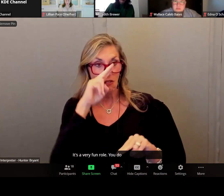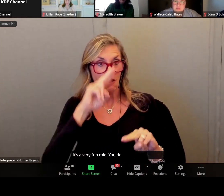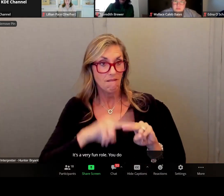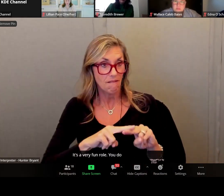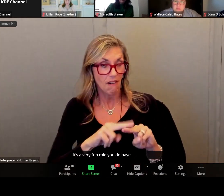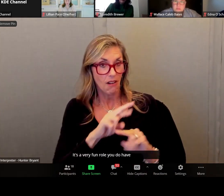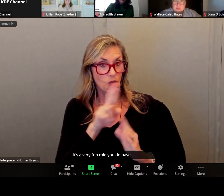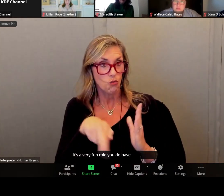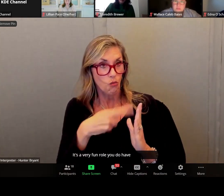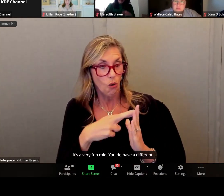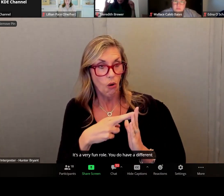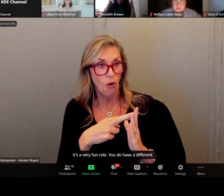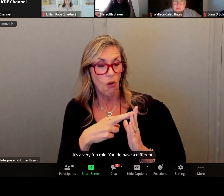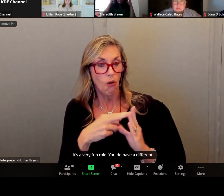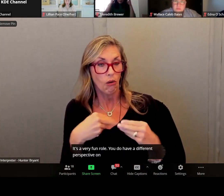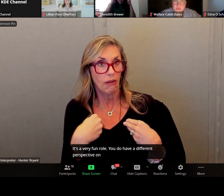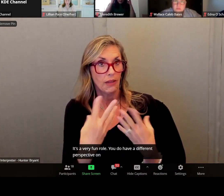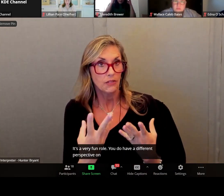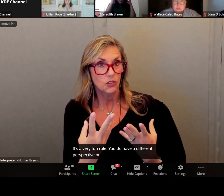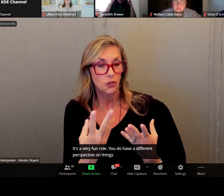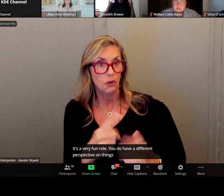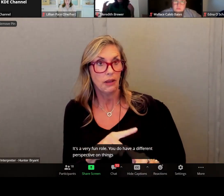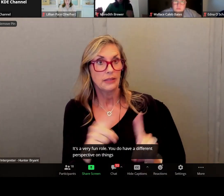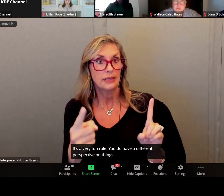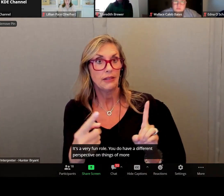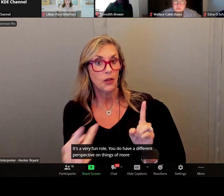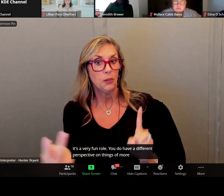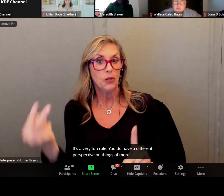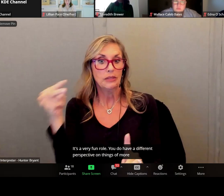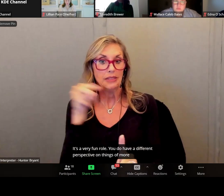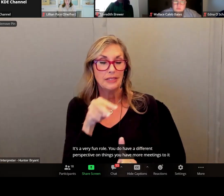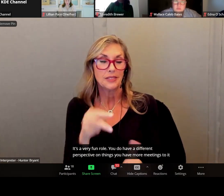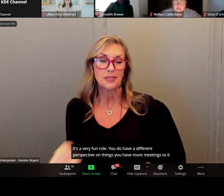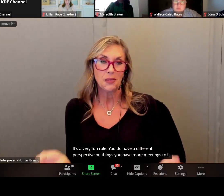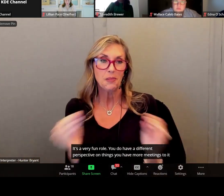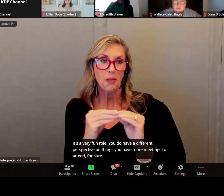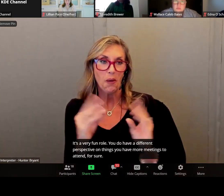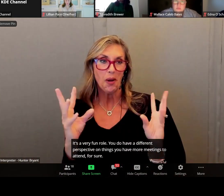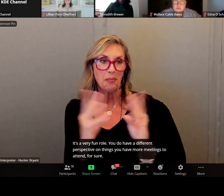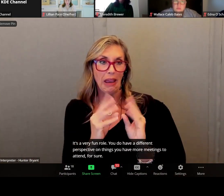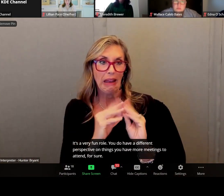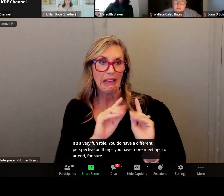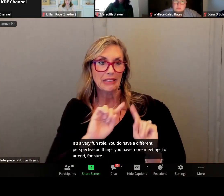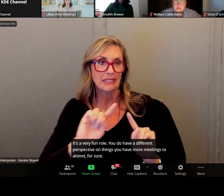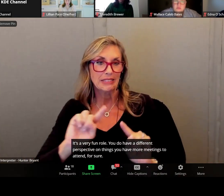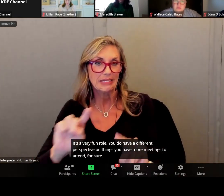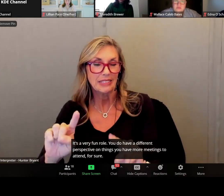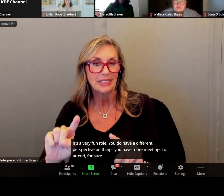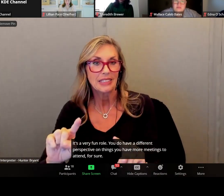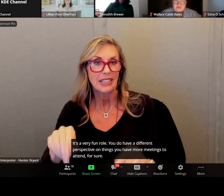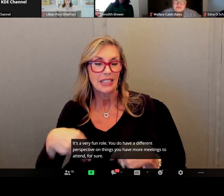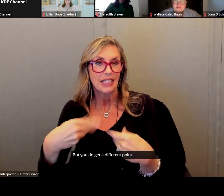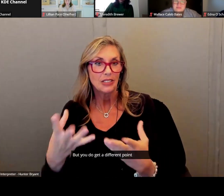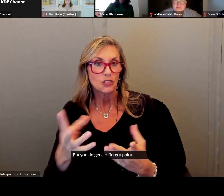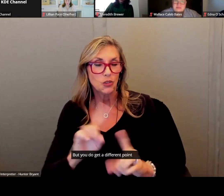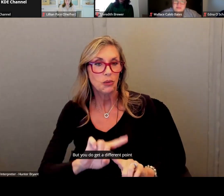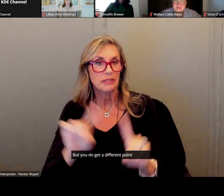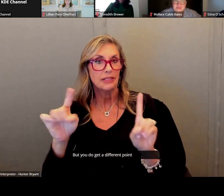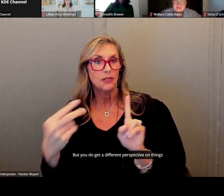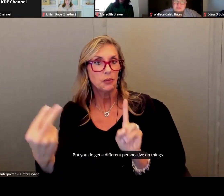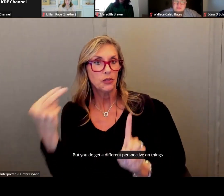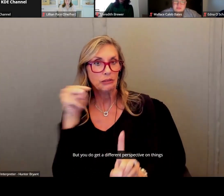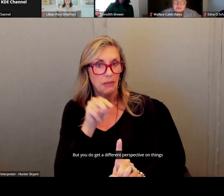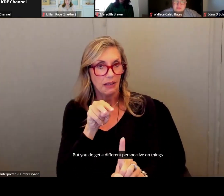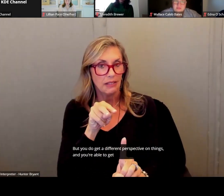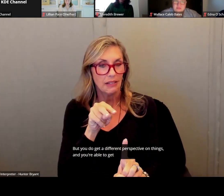different perspective on things. You have more meetings to attend for sure, but you do get a different perspective on things and you're able to get kind